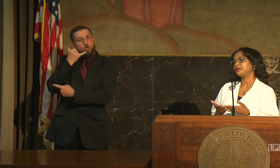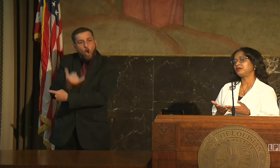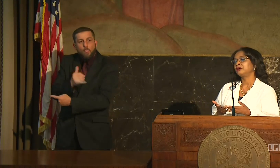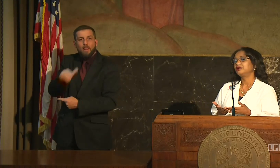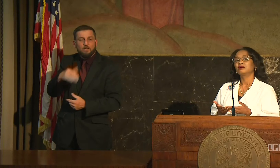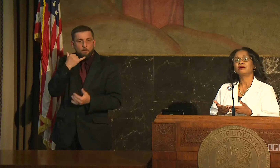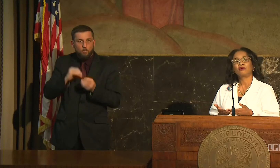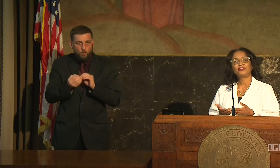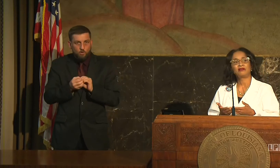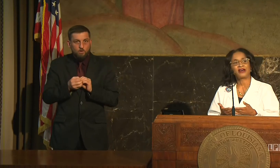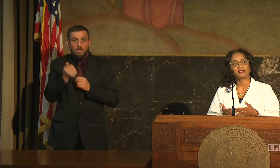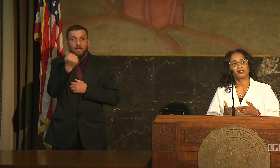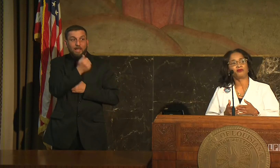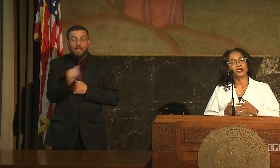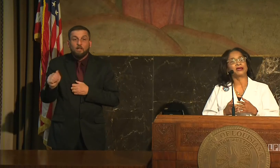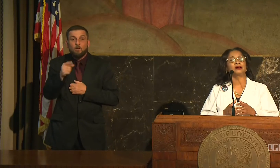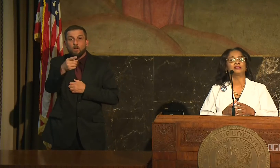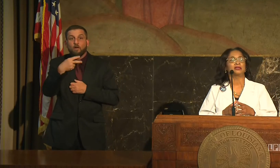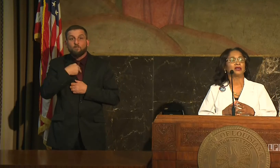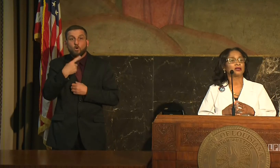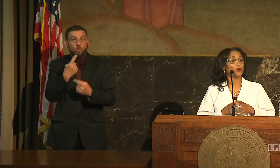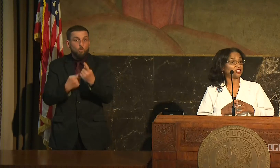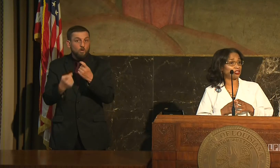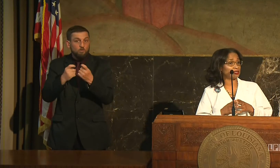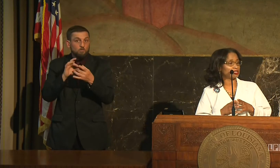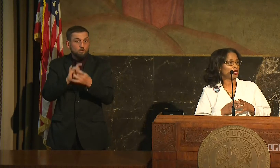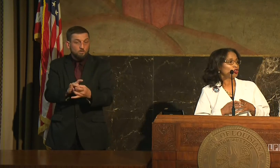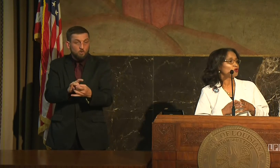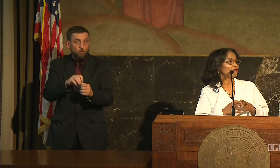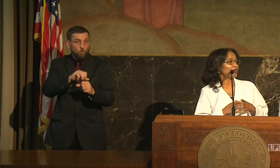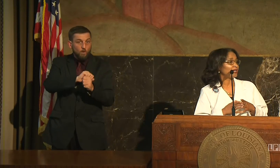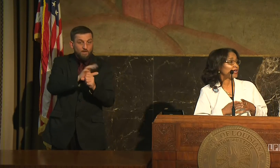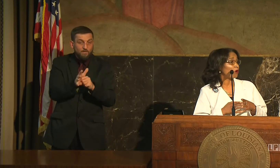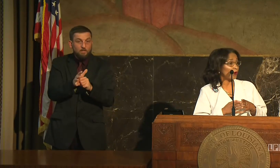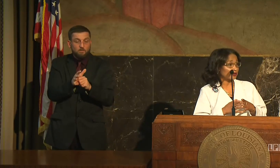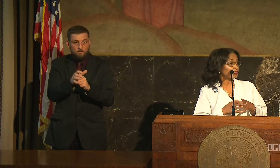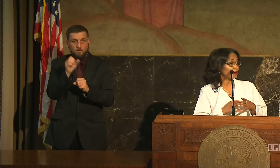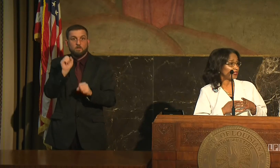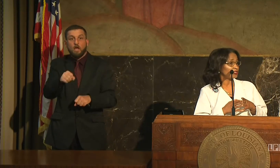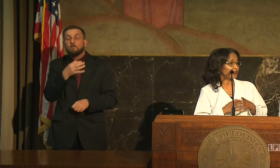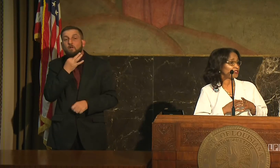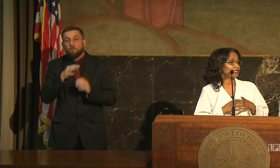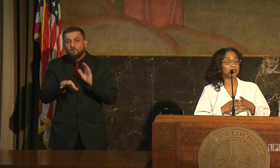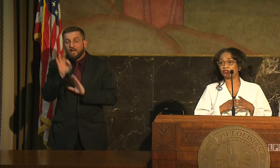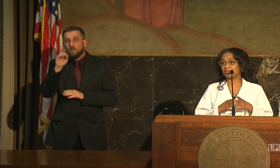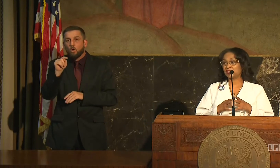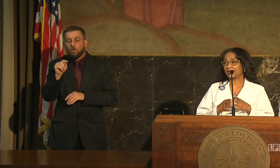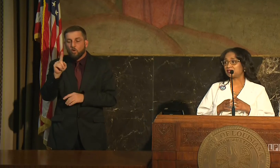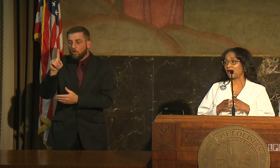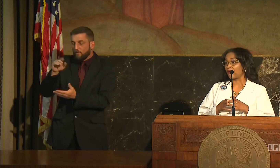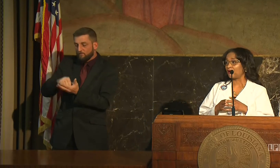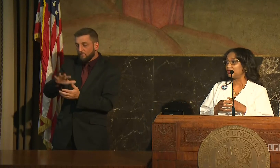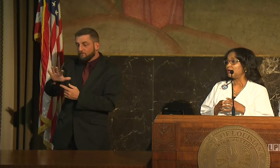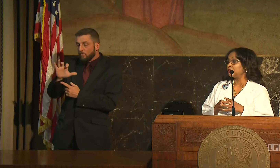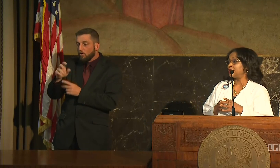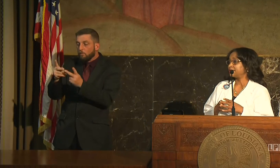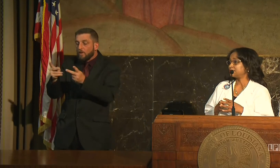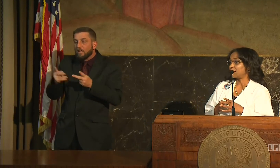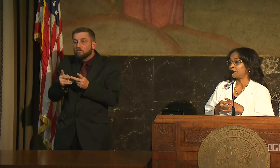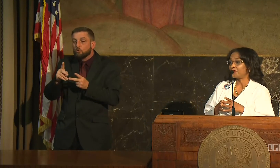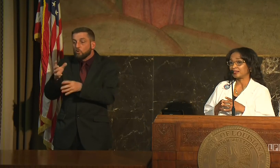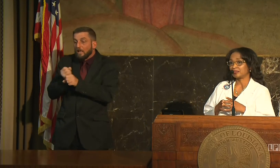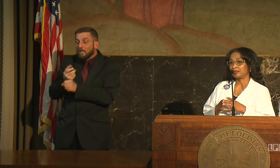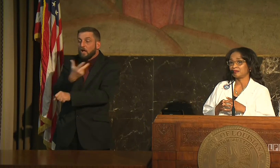have any COVID vaccine-related questions. You can find out where some of these 1,500 sites are